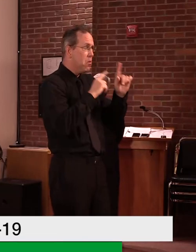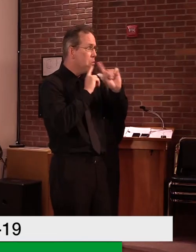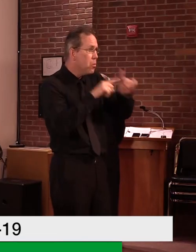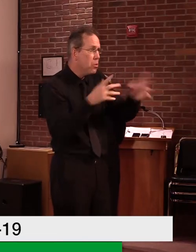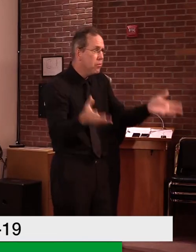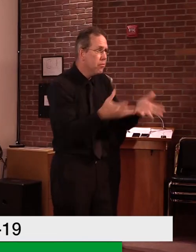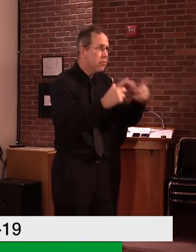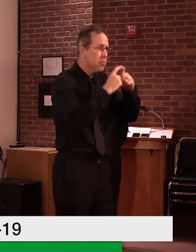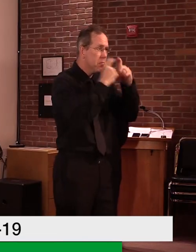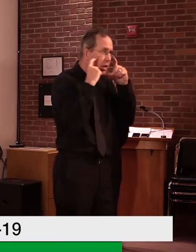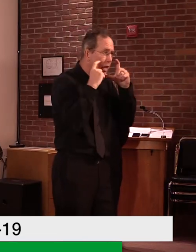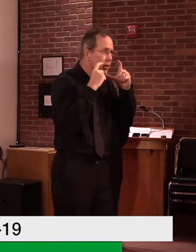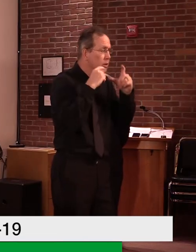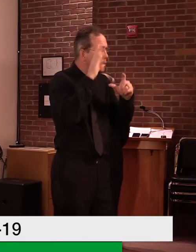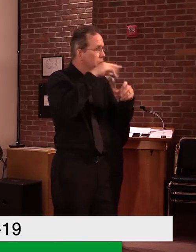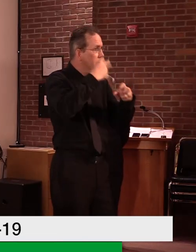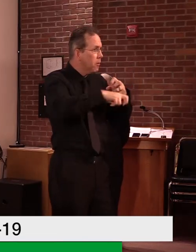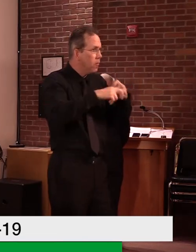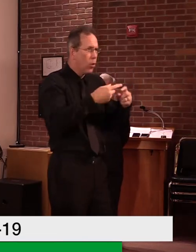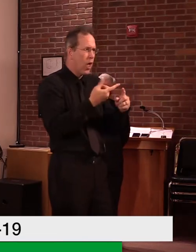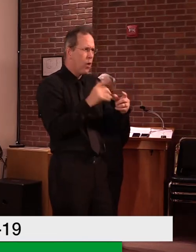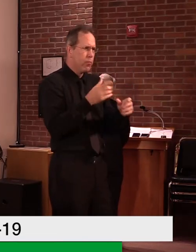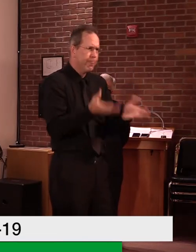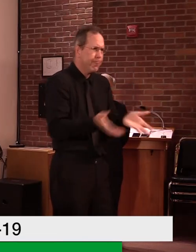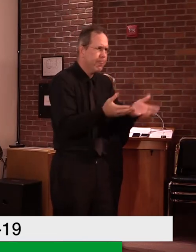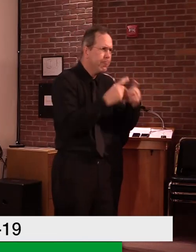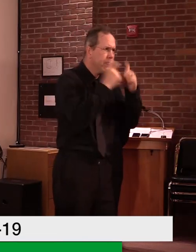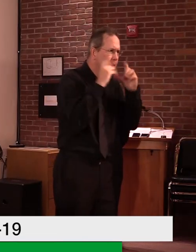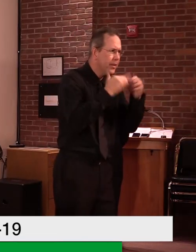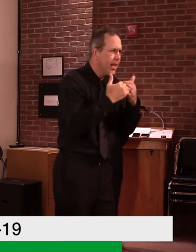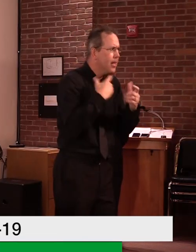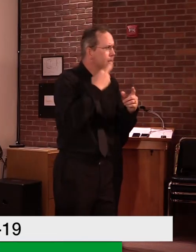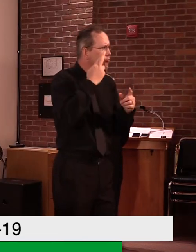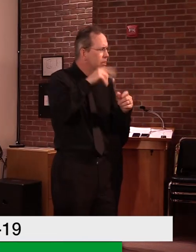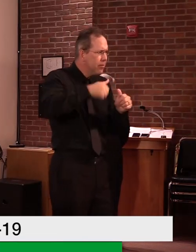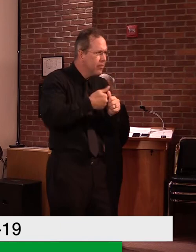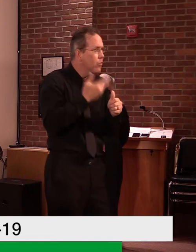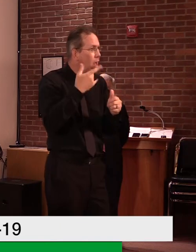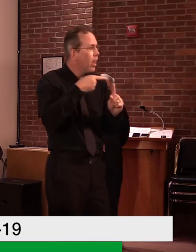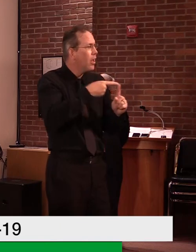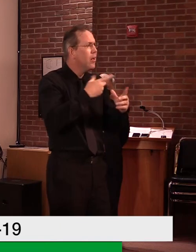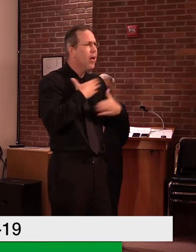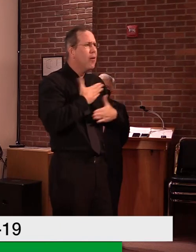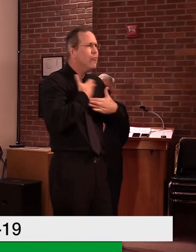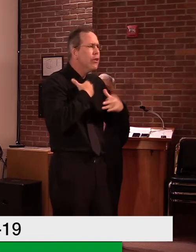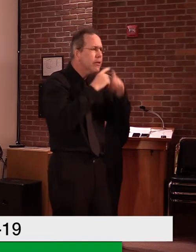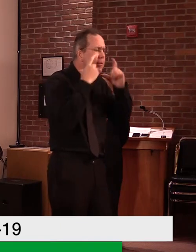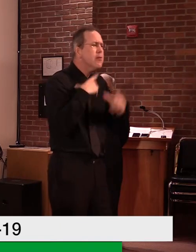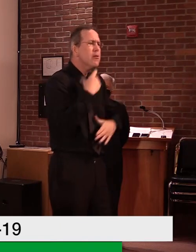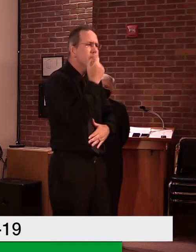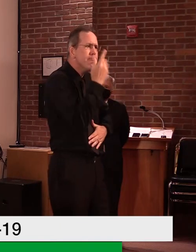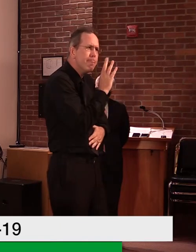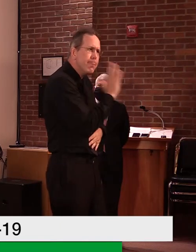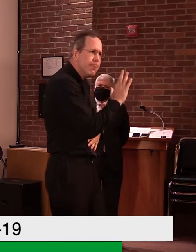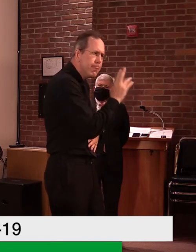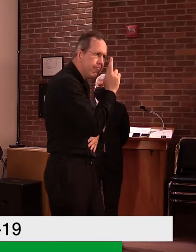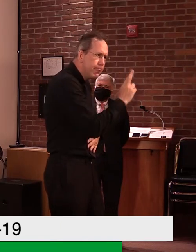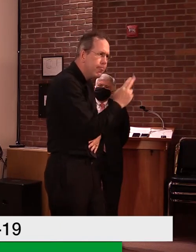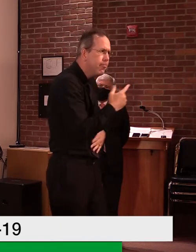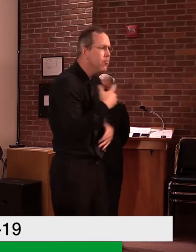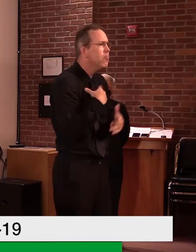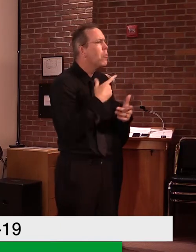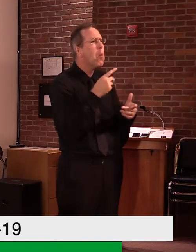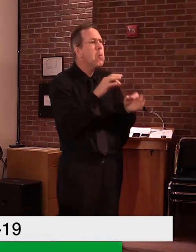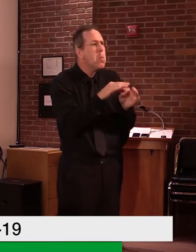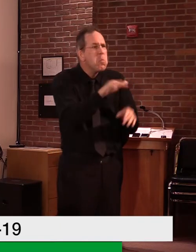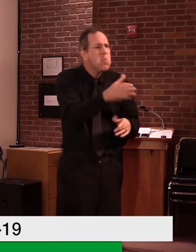to wear a mask because of health concerns or difficulty breathing will not be required to produce documentation or other